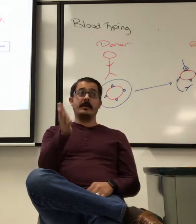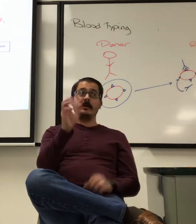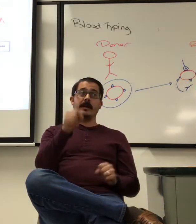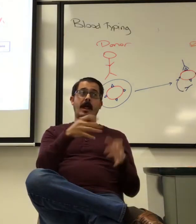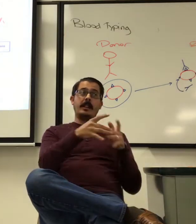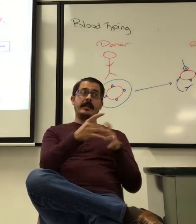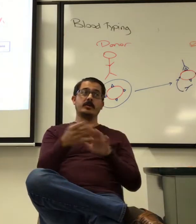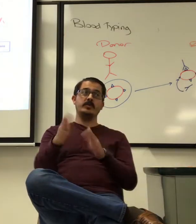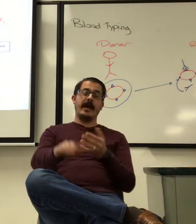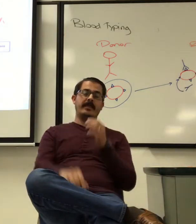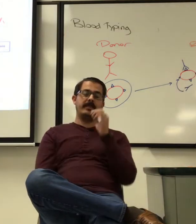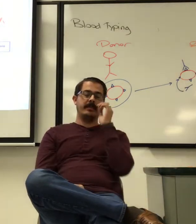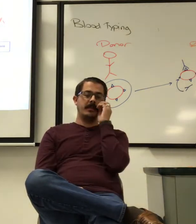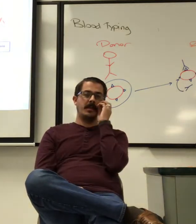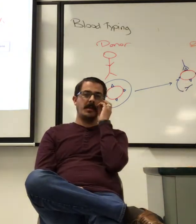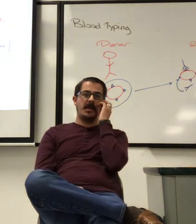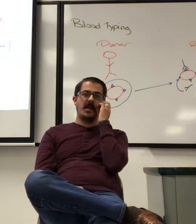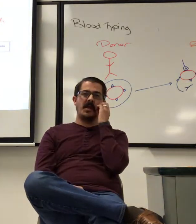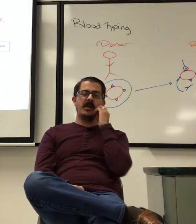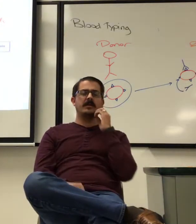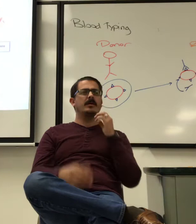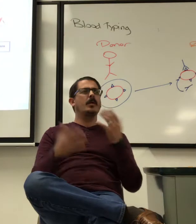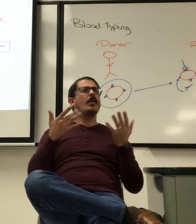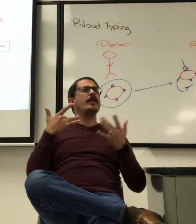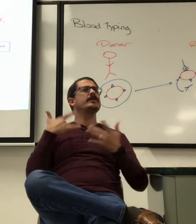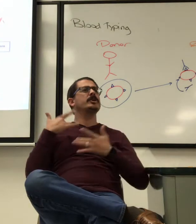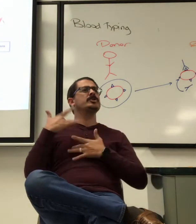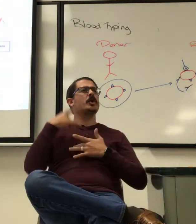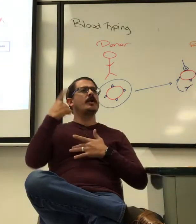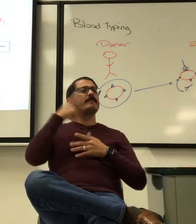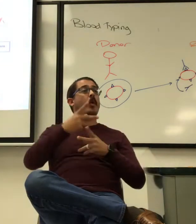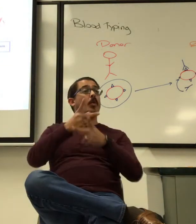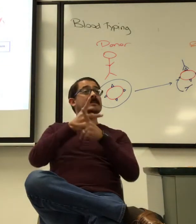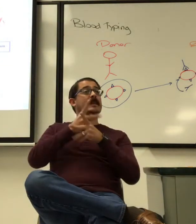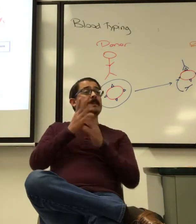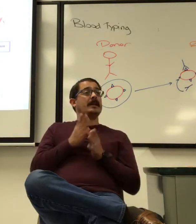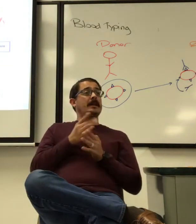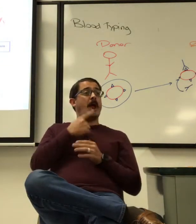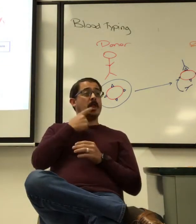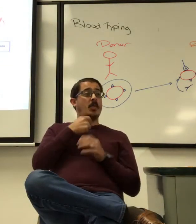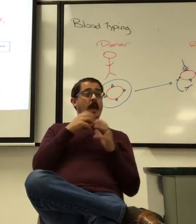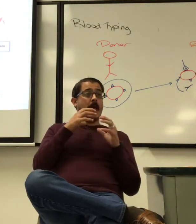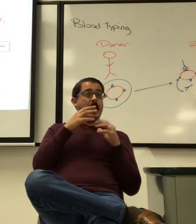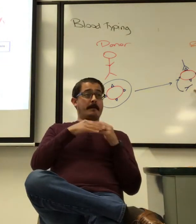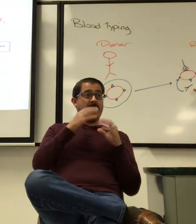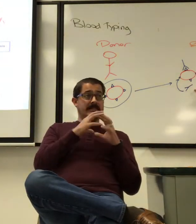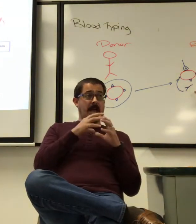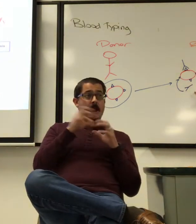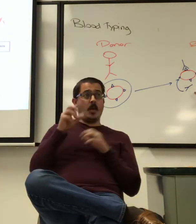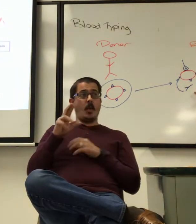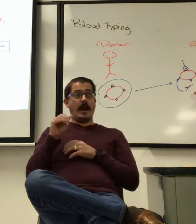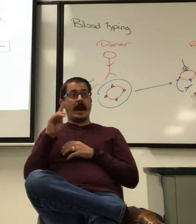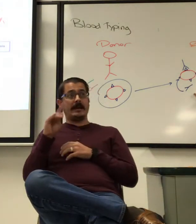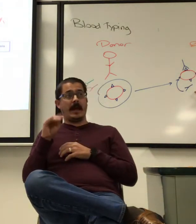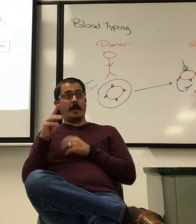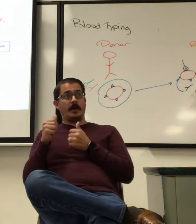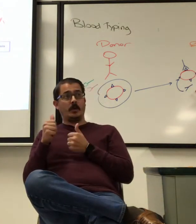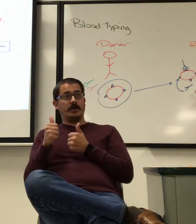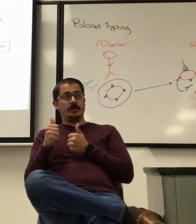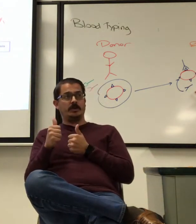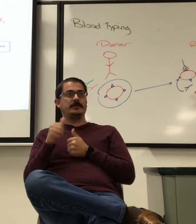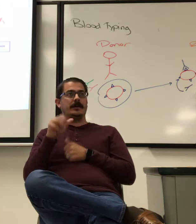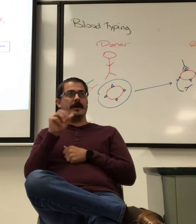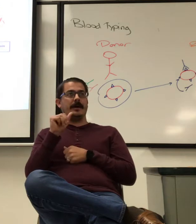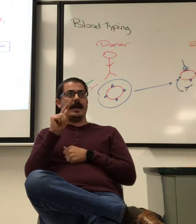death. So, what was the concern for the recipients? Was it their red blood cells, or was it their antibodies? It was